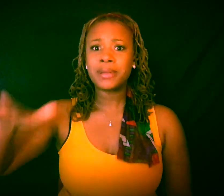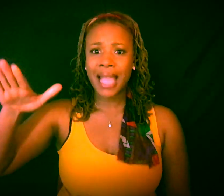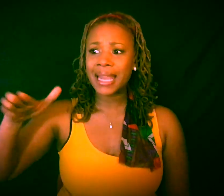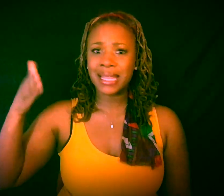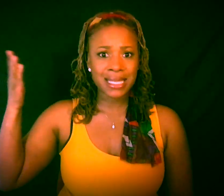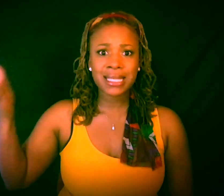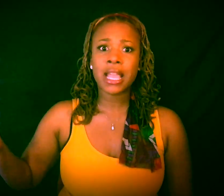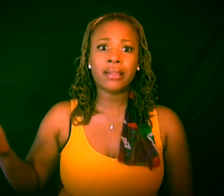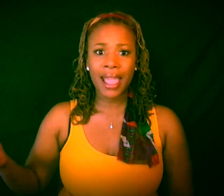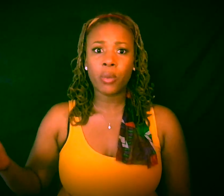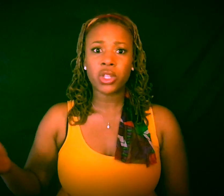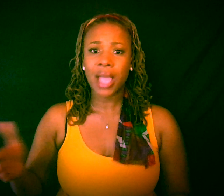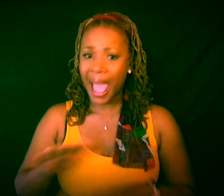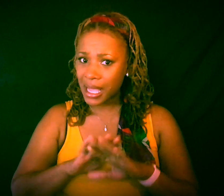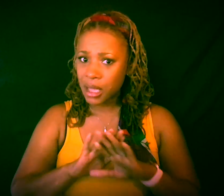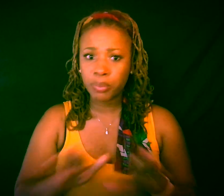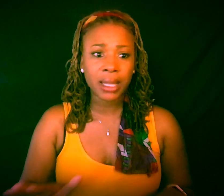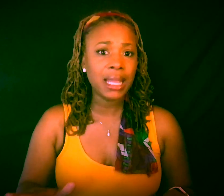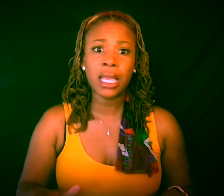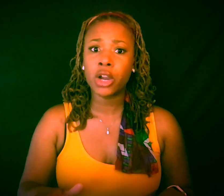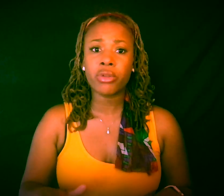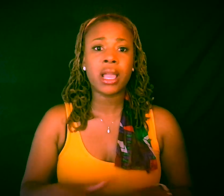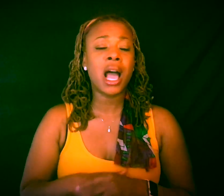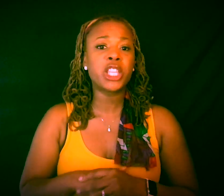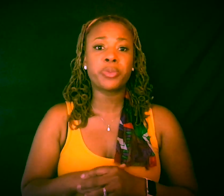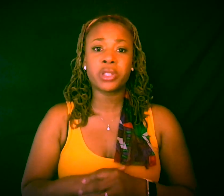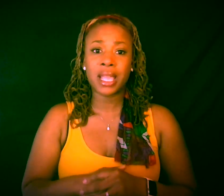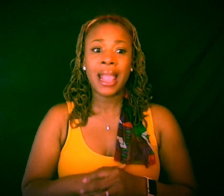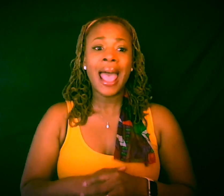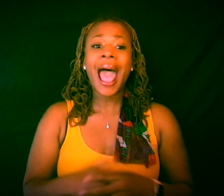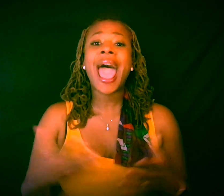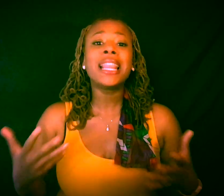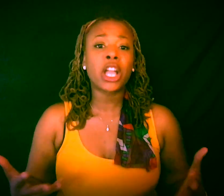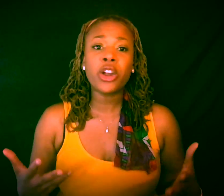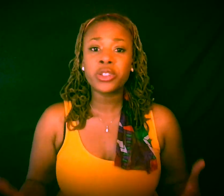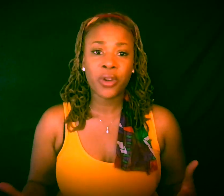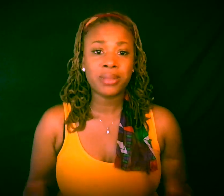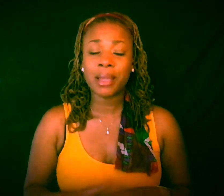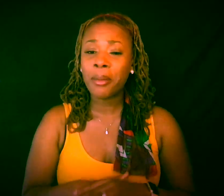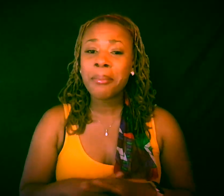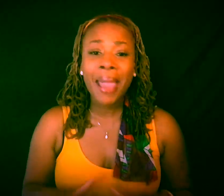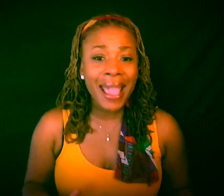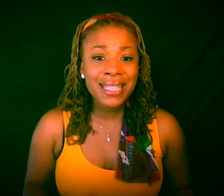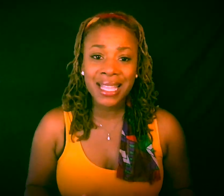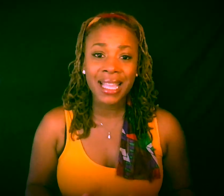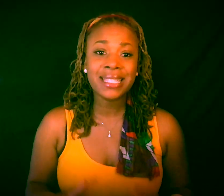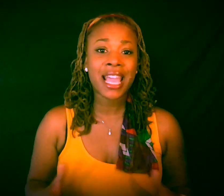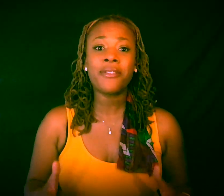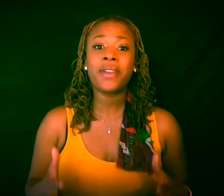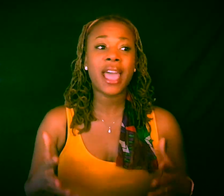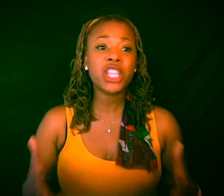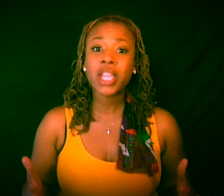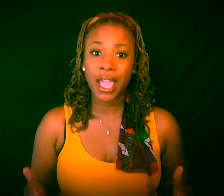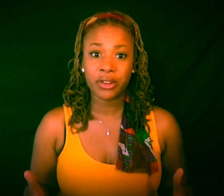signing. This is their language. I completely agree 100%. I learned from some amazing deaf educators out